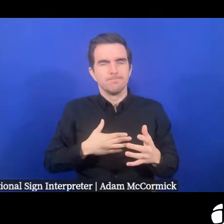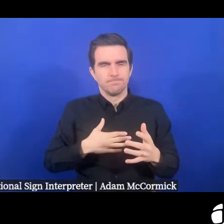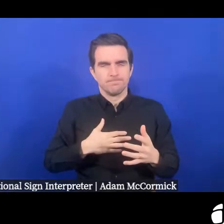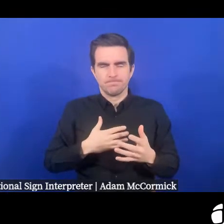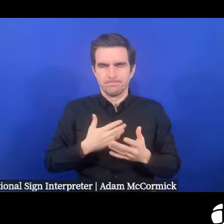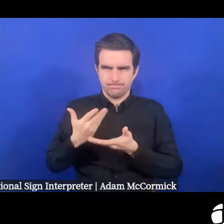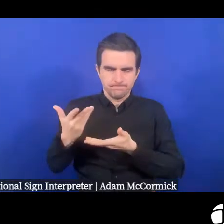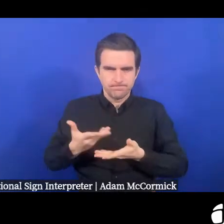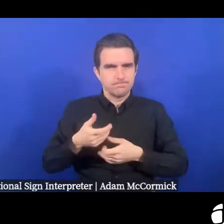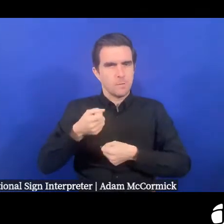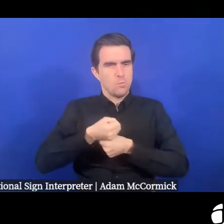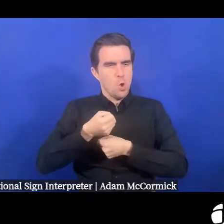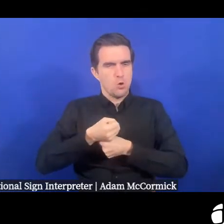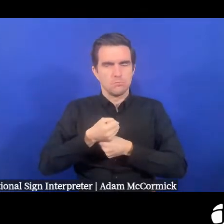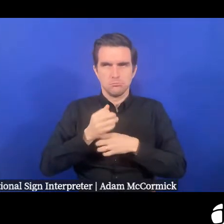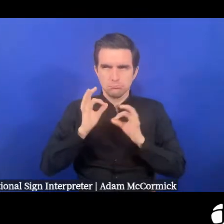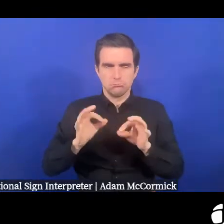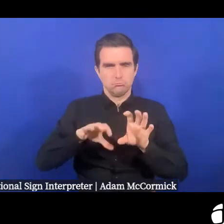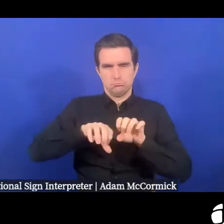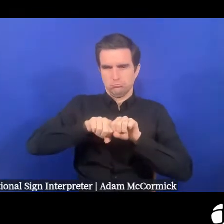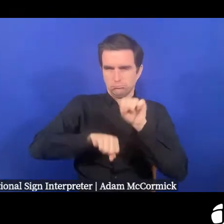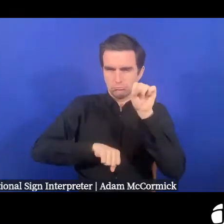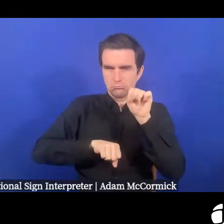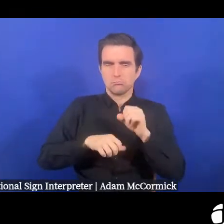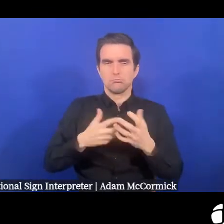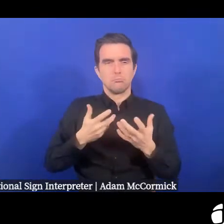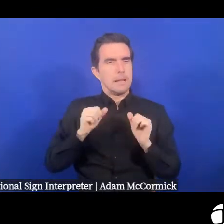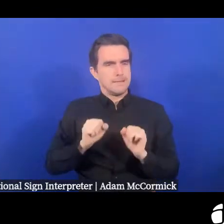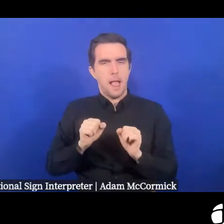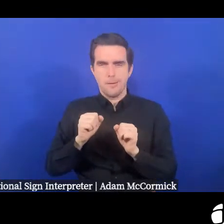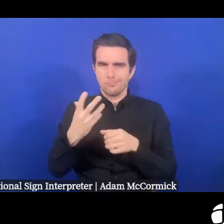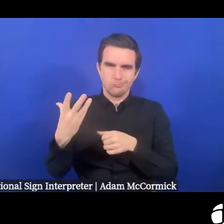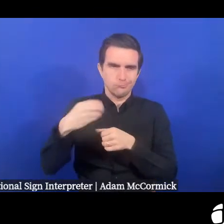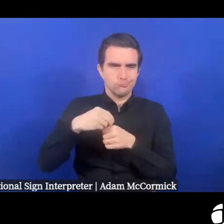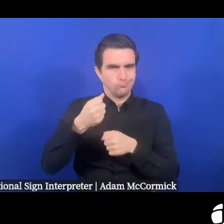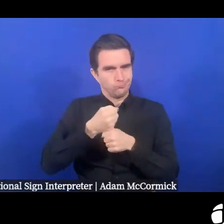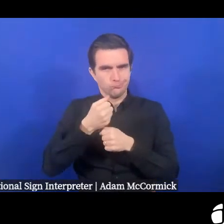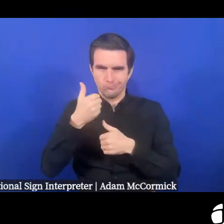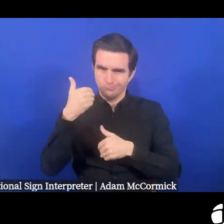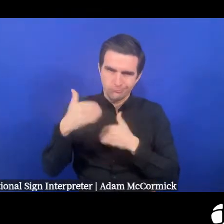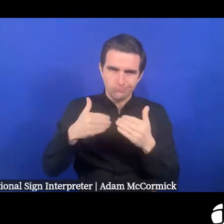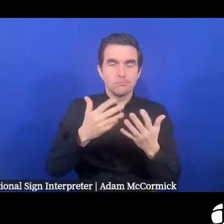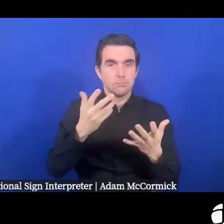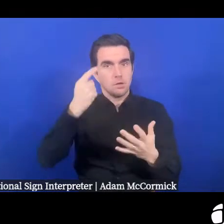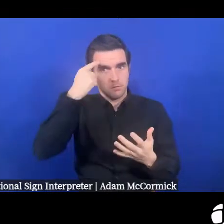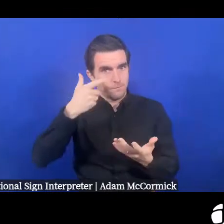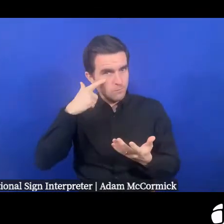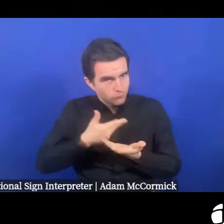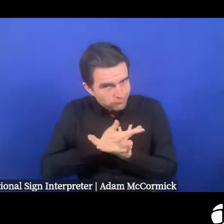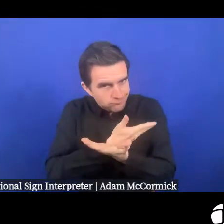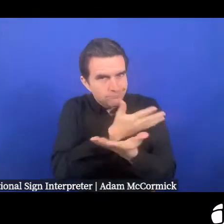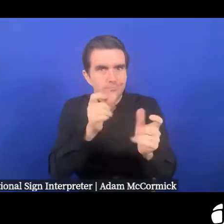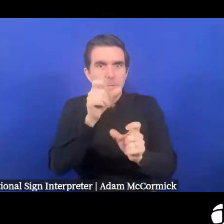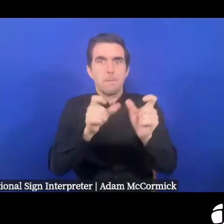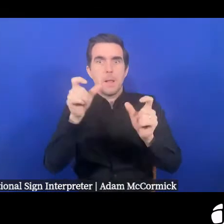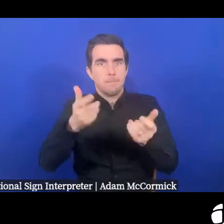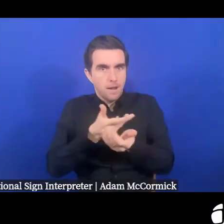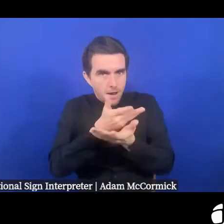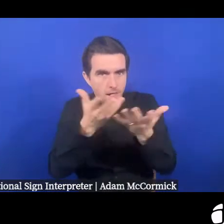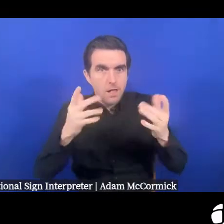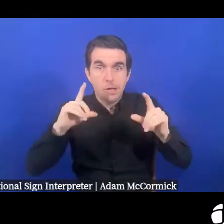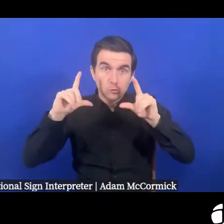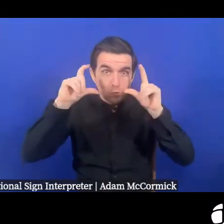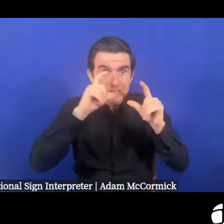tourism sector and as a whole. For that, today we have proudly